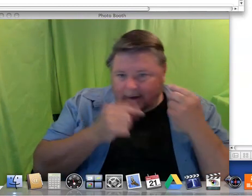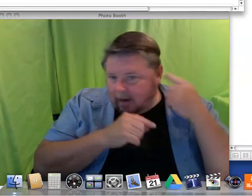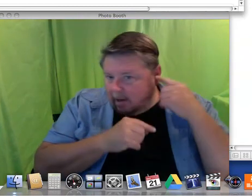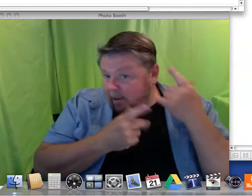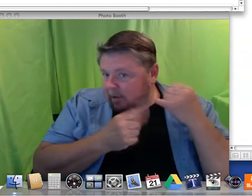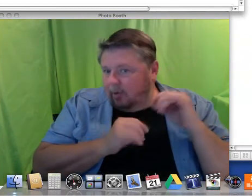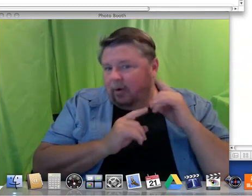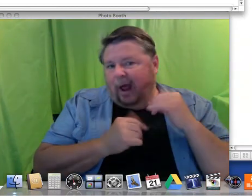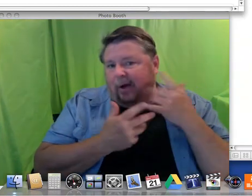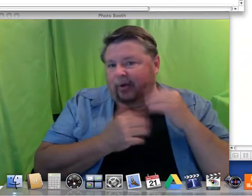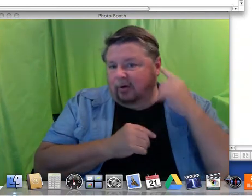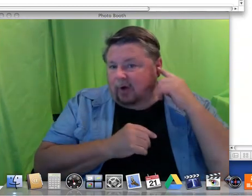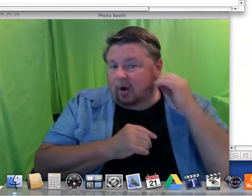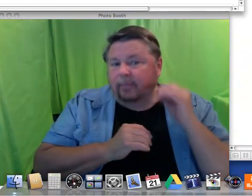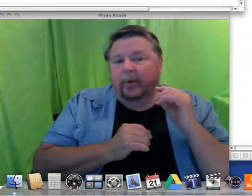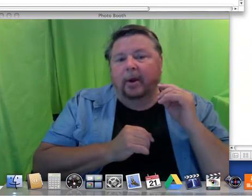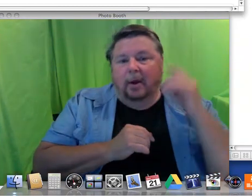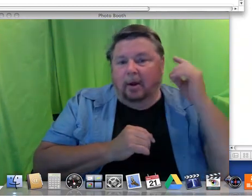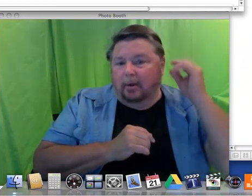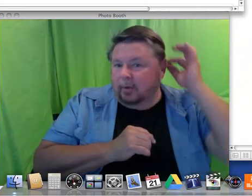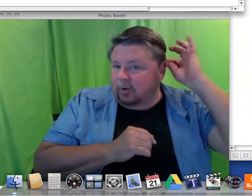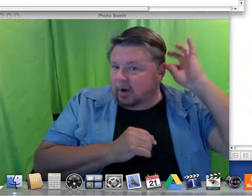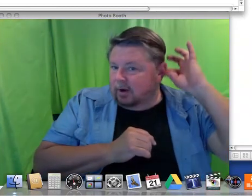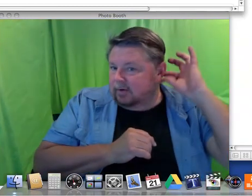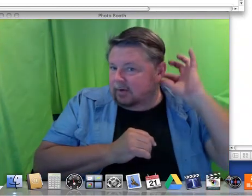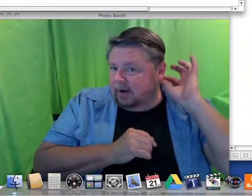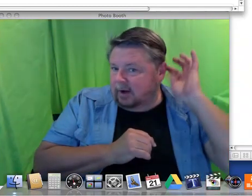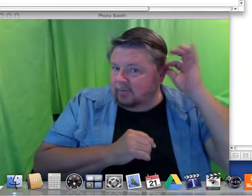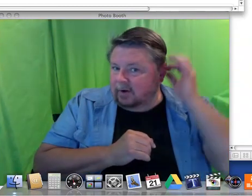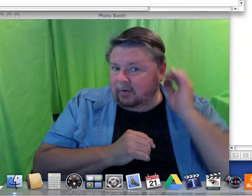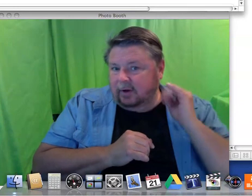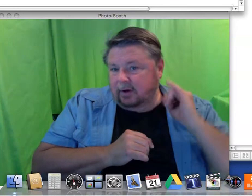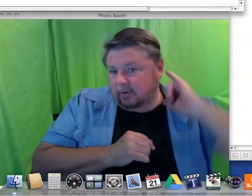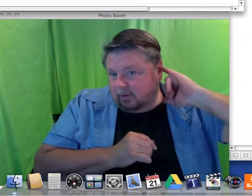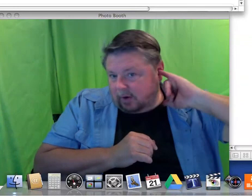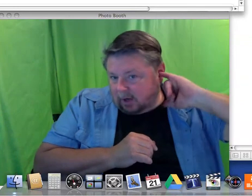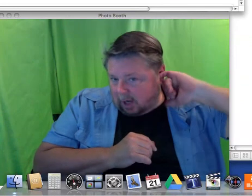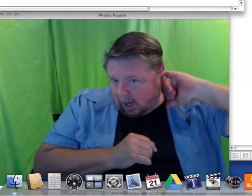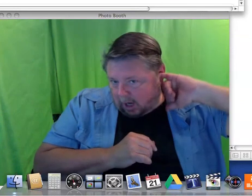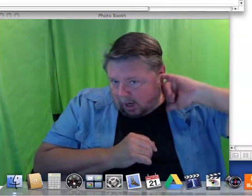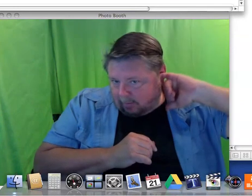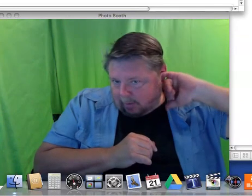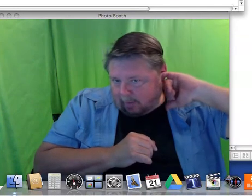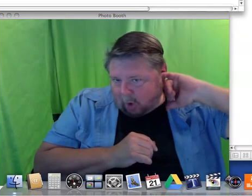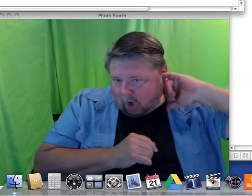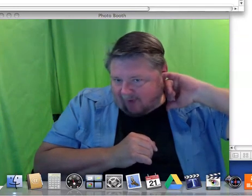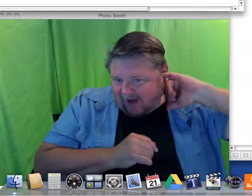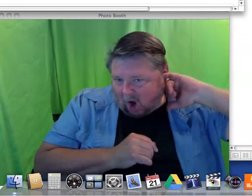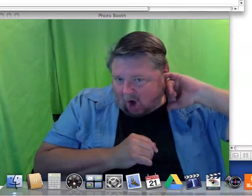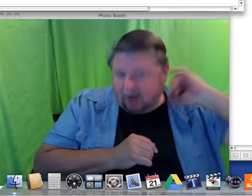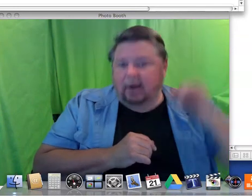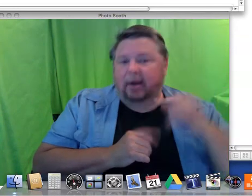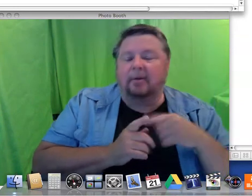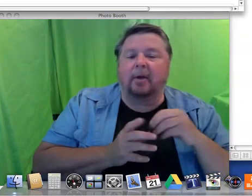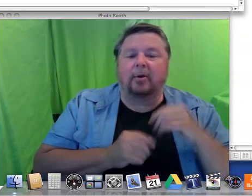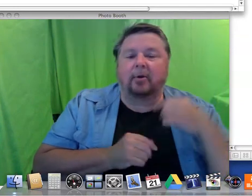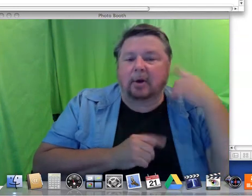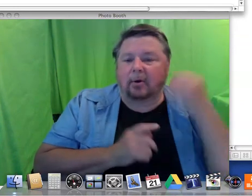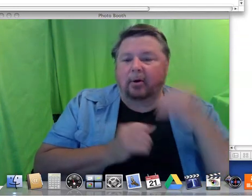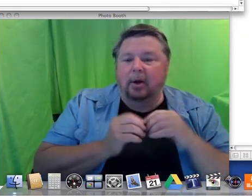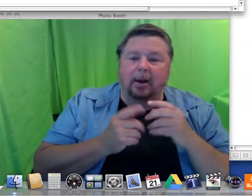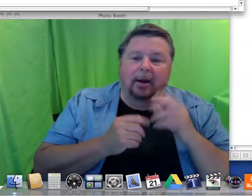see how things are. But you can see and feel the ear. You can put your finger inside